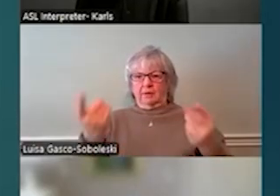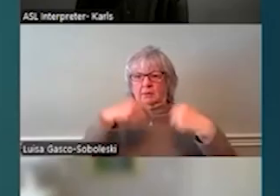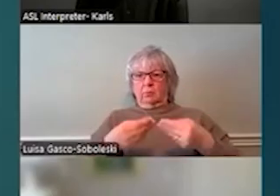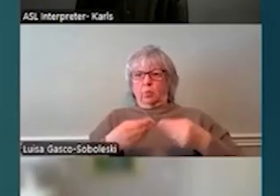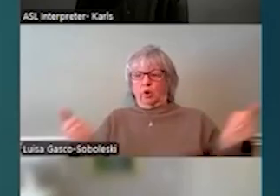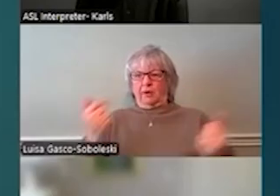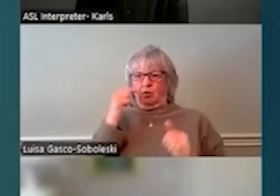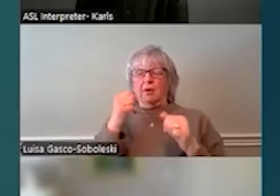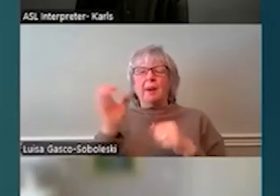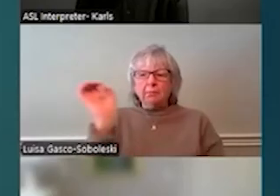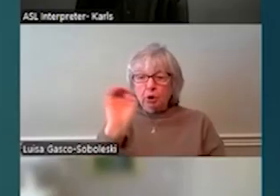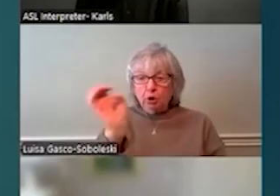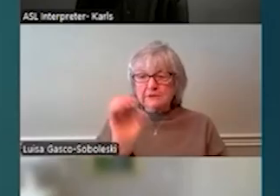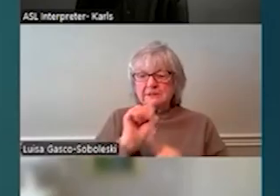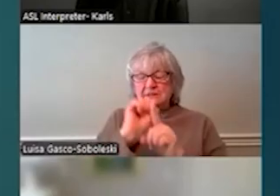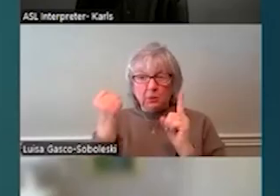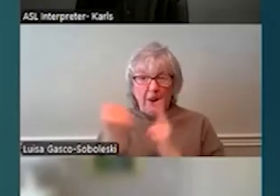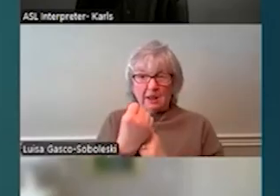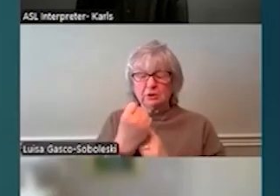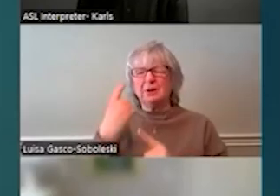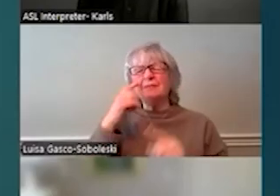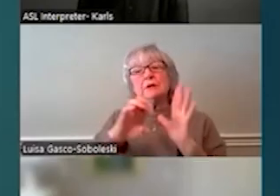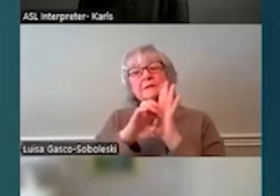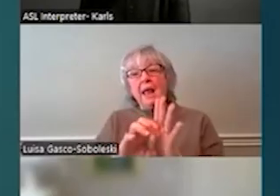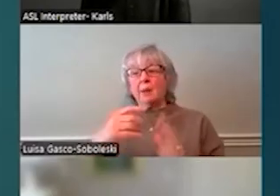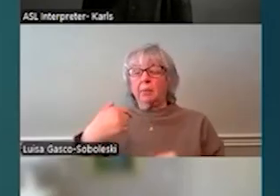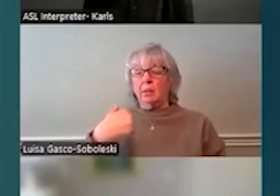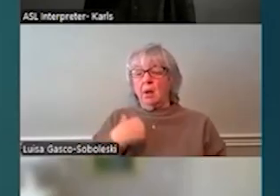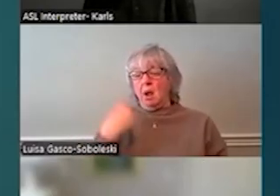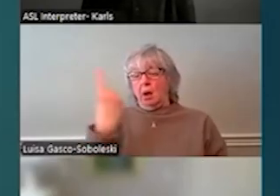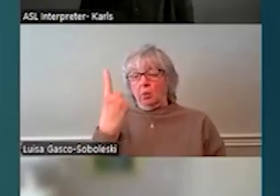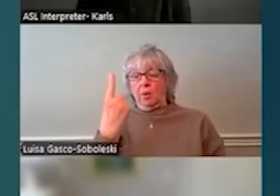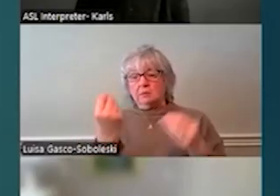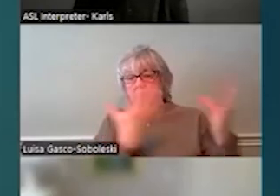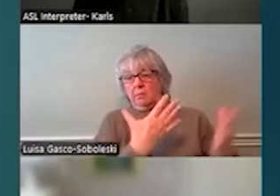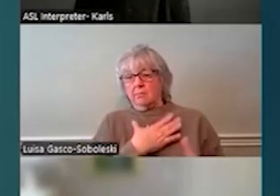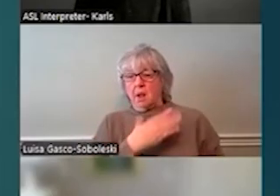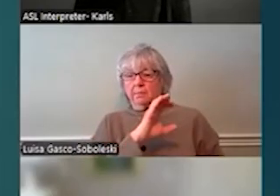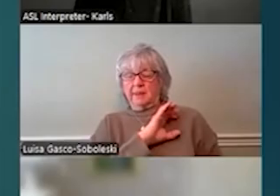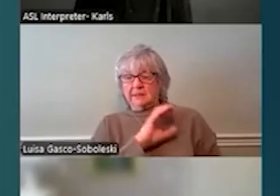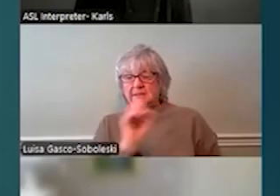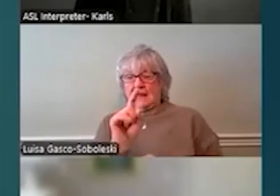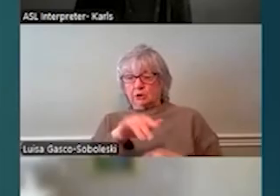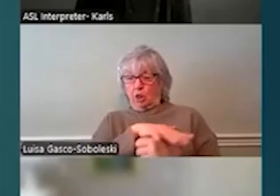have all of that is able to be provided for us for a variety of different